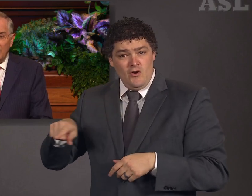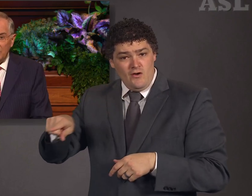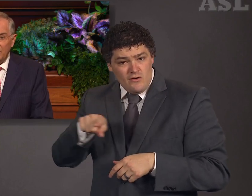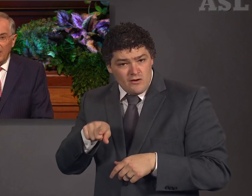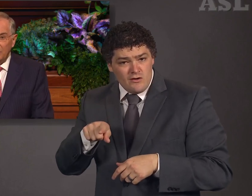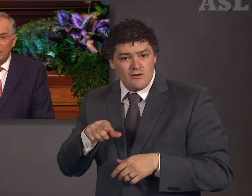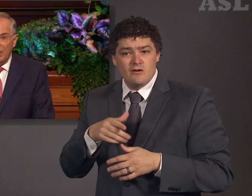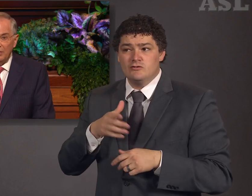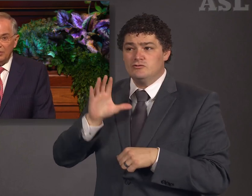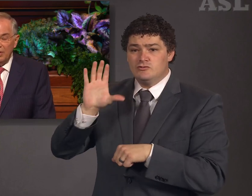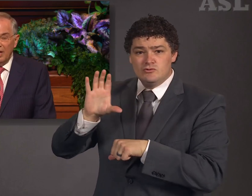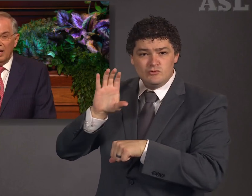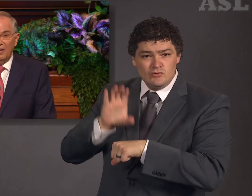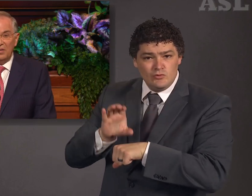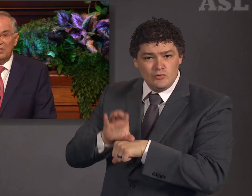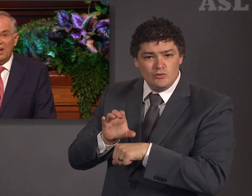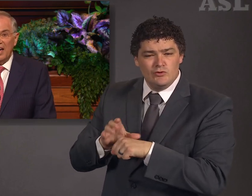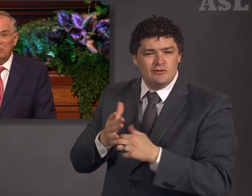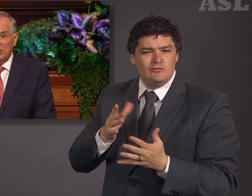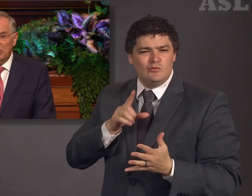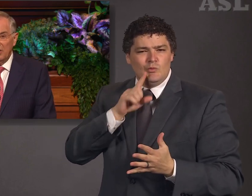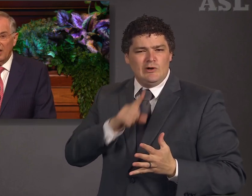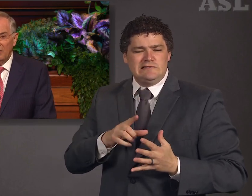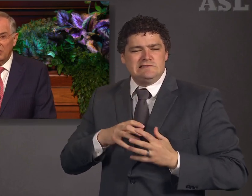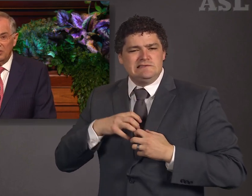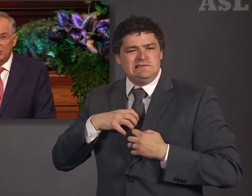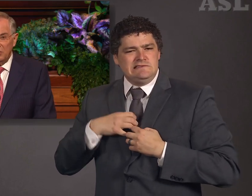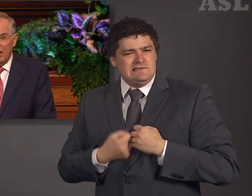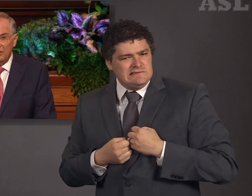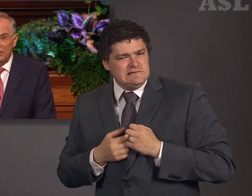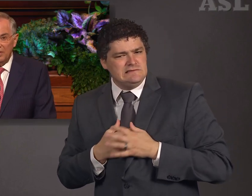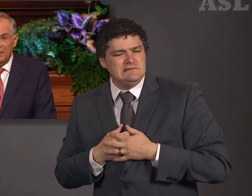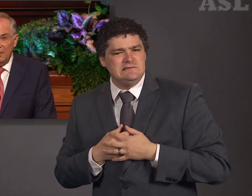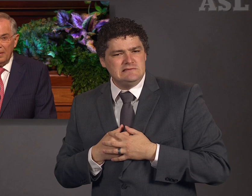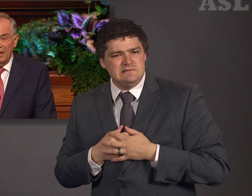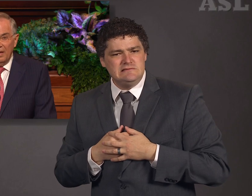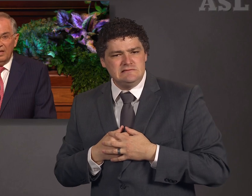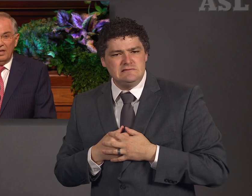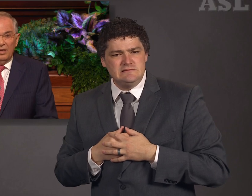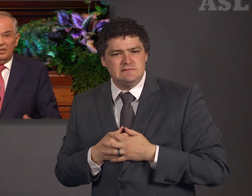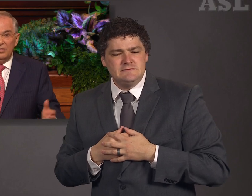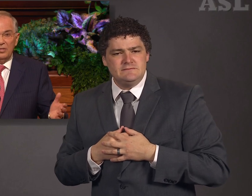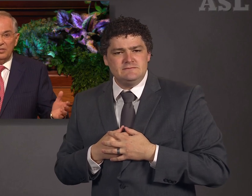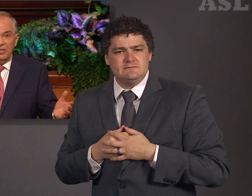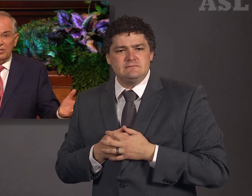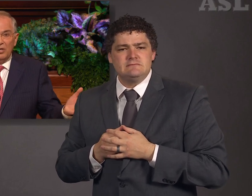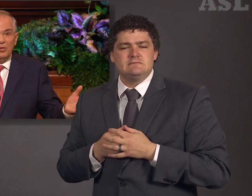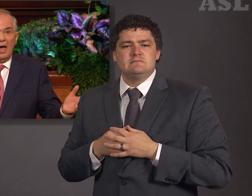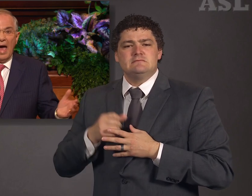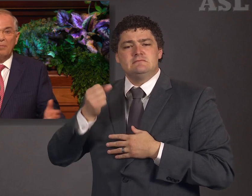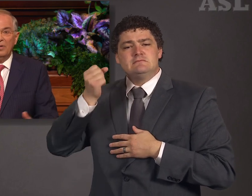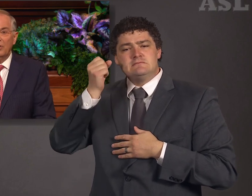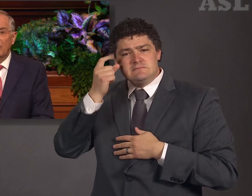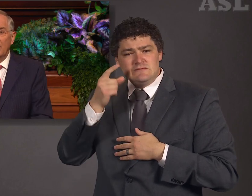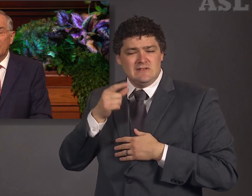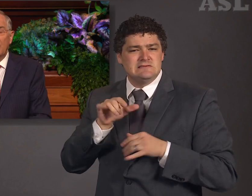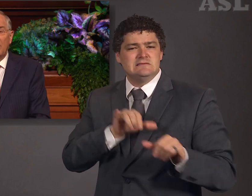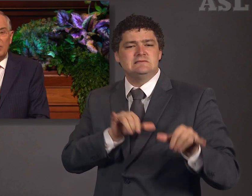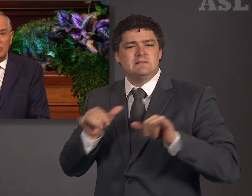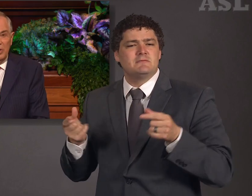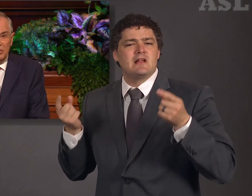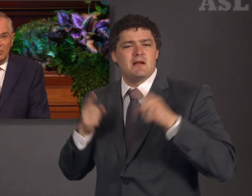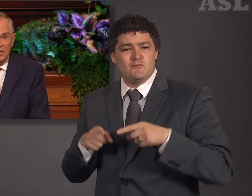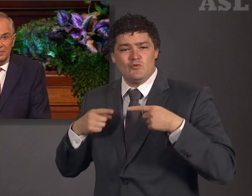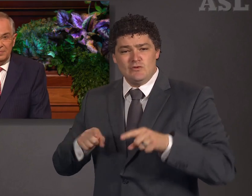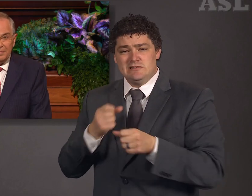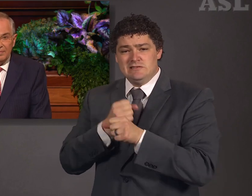and testified with us of the divine mission of Jesus Christ. This also happened during the